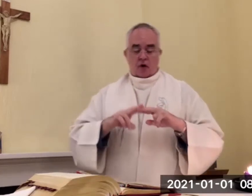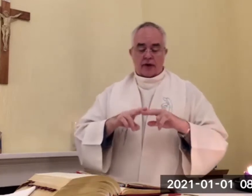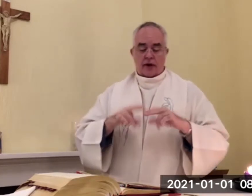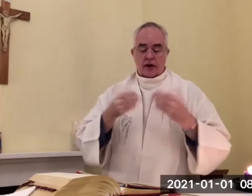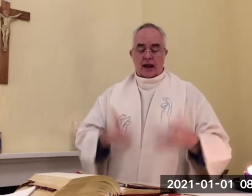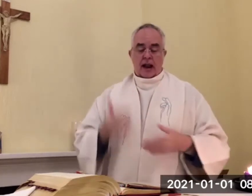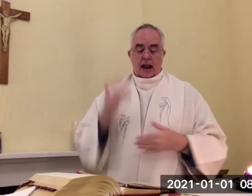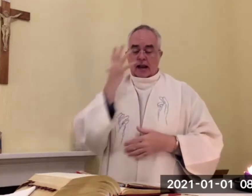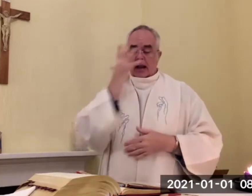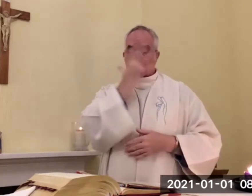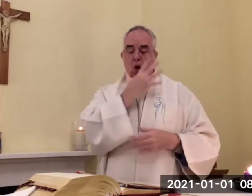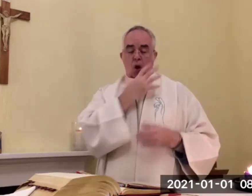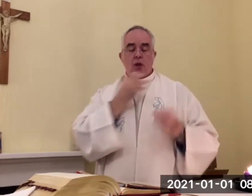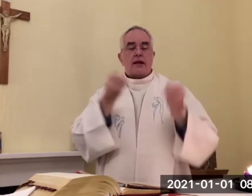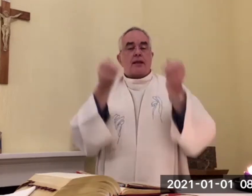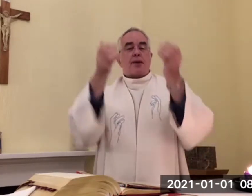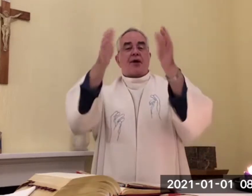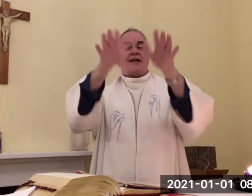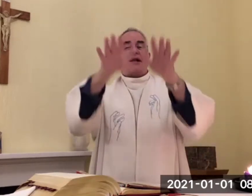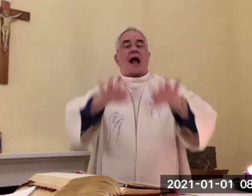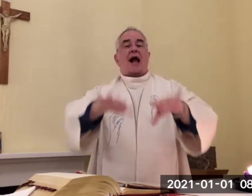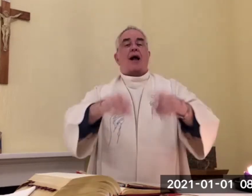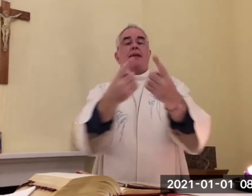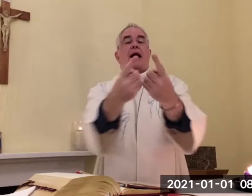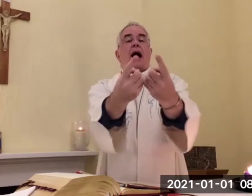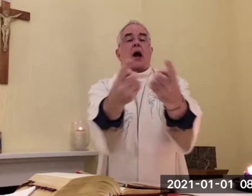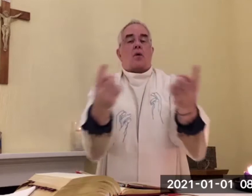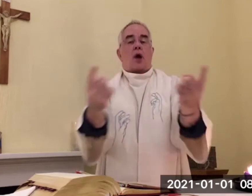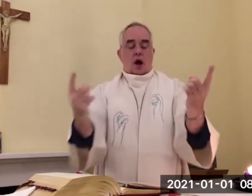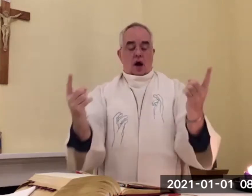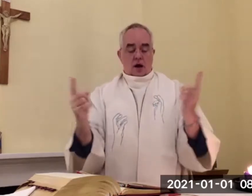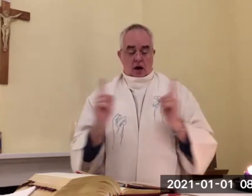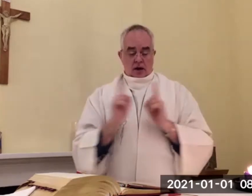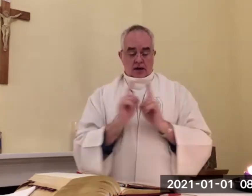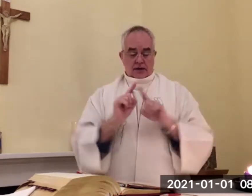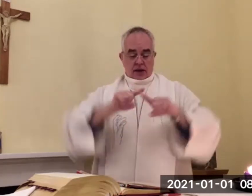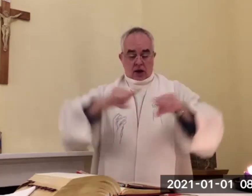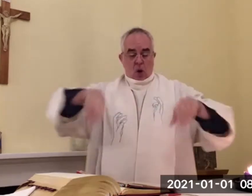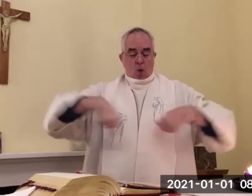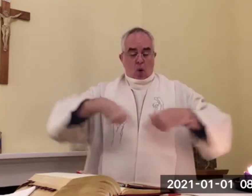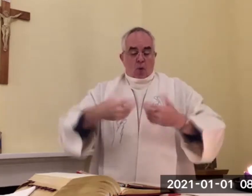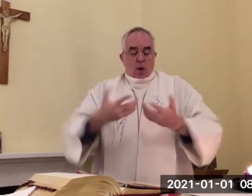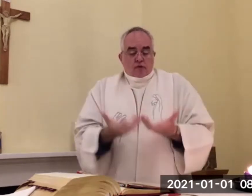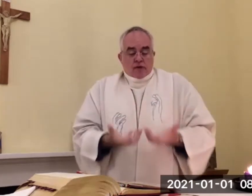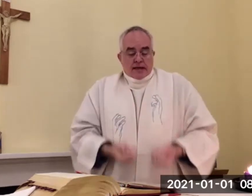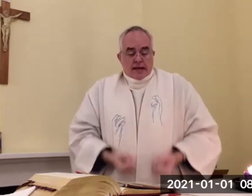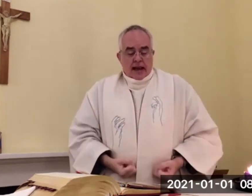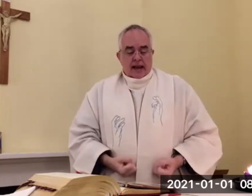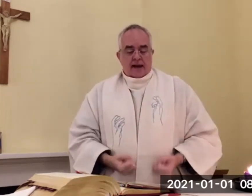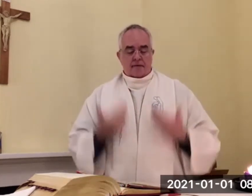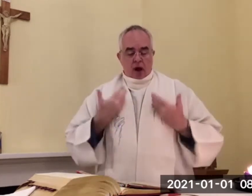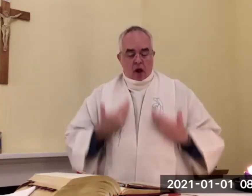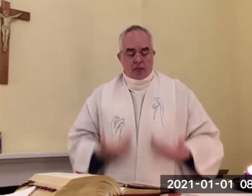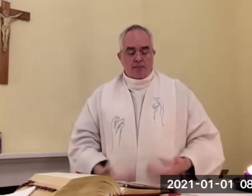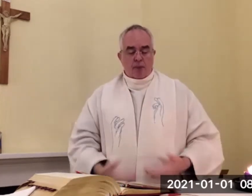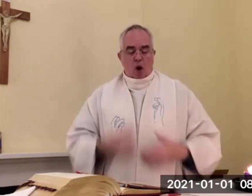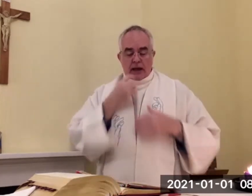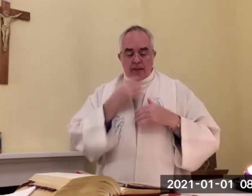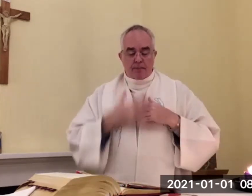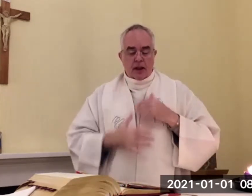Father, let your Holy Spirit come down on us. When we receive the body and blood